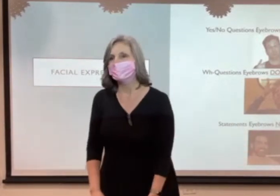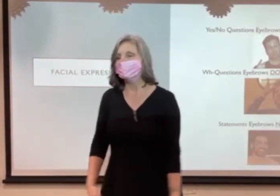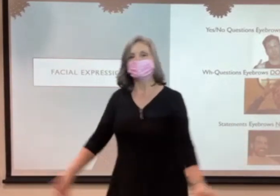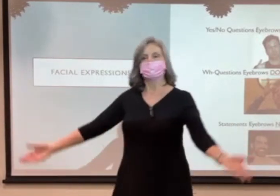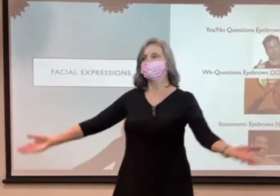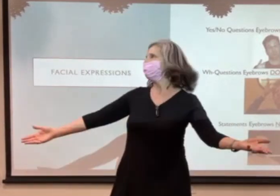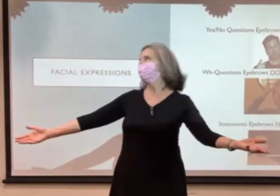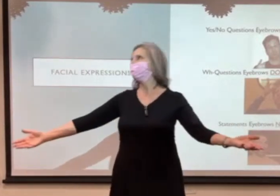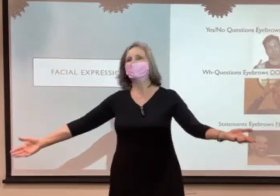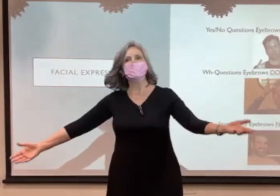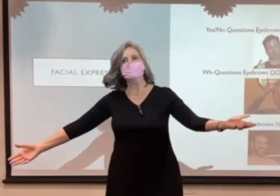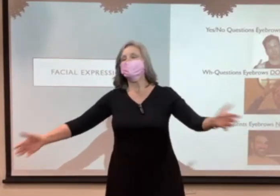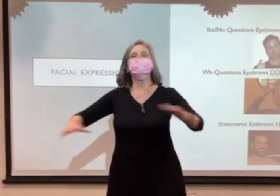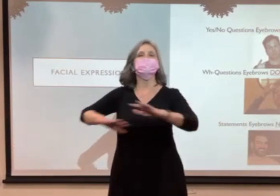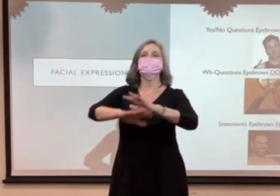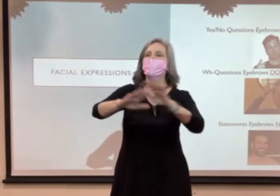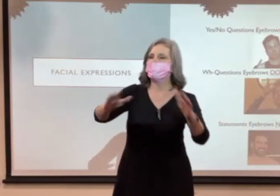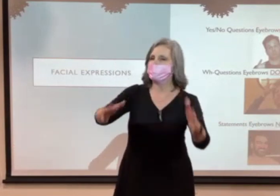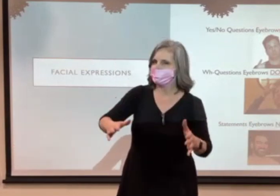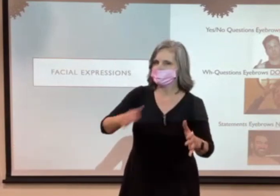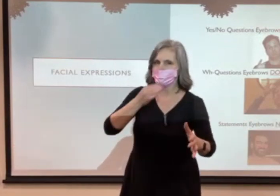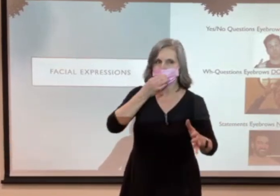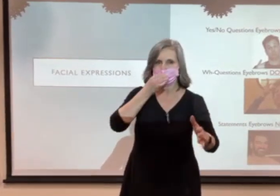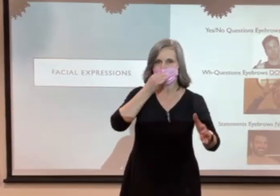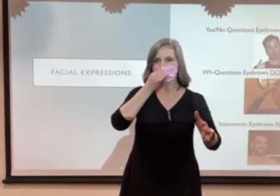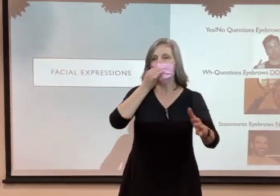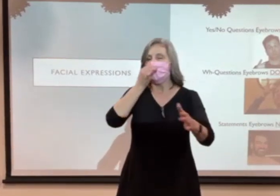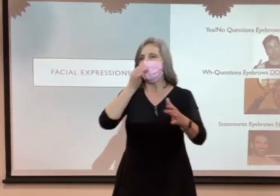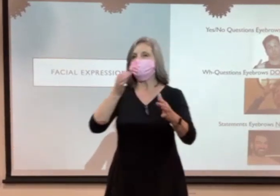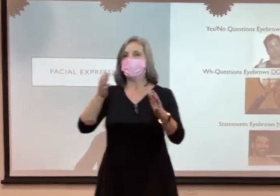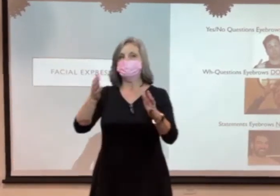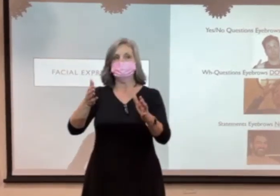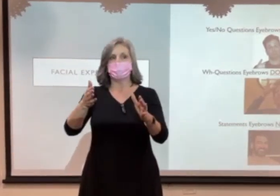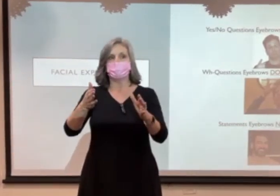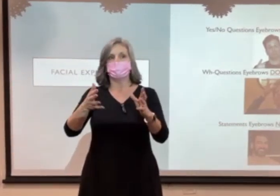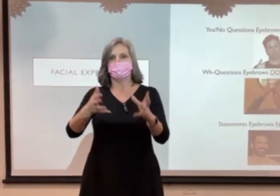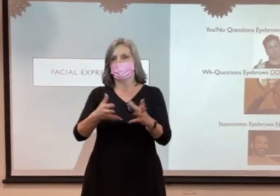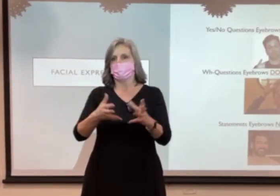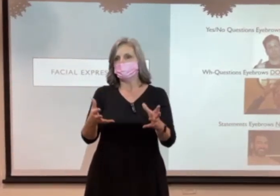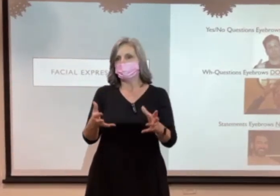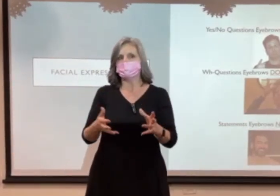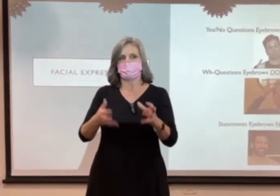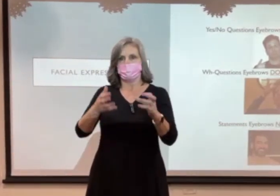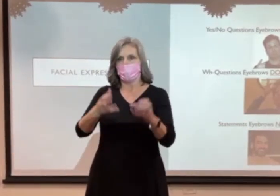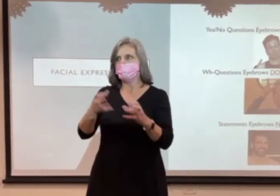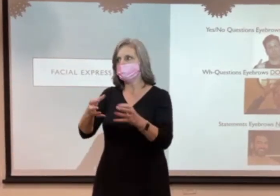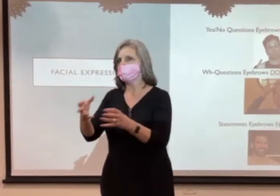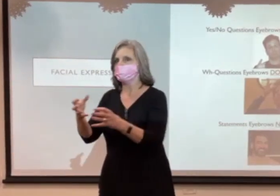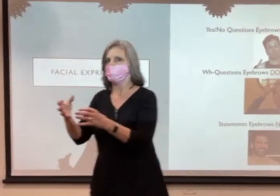there are so many things wrong with that. So many things wrong with it. And so what happened was, it was like, why don't you just pick a